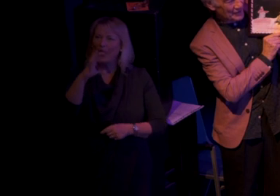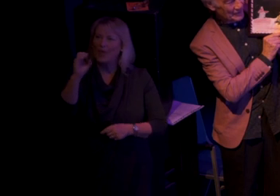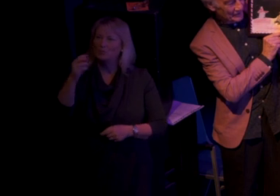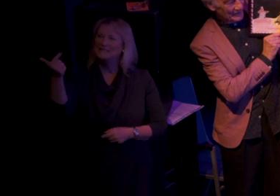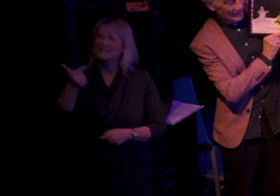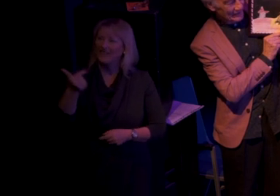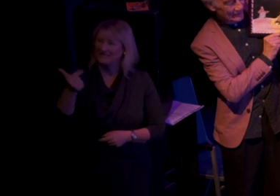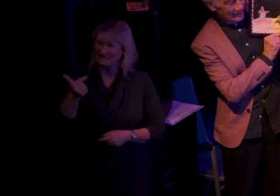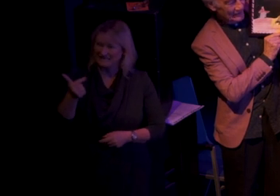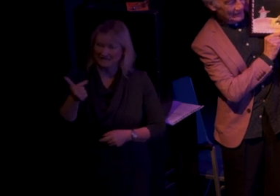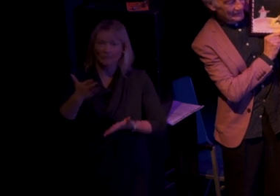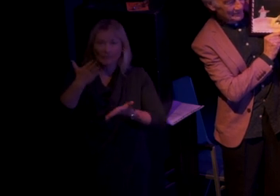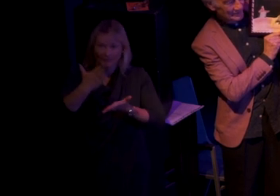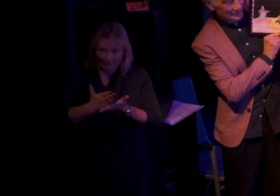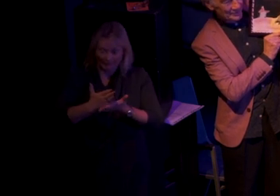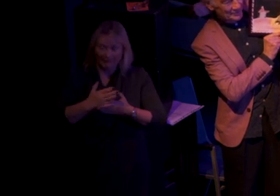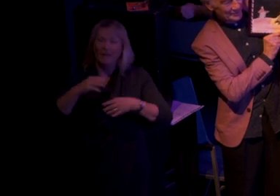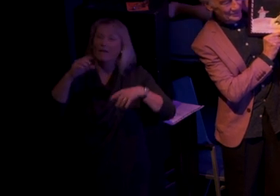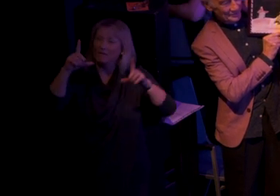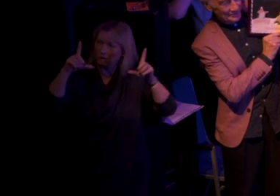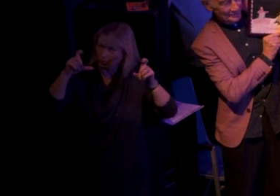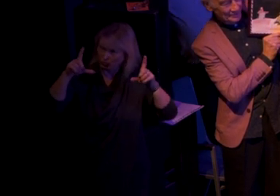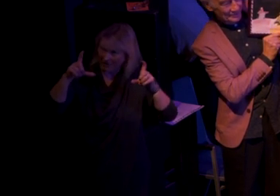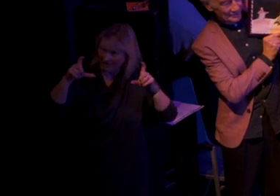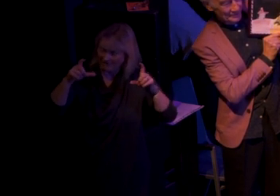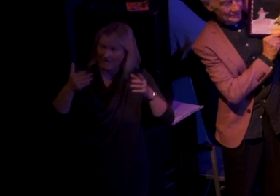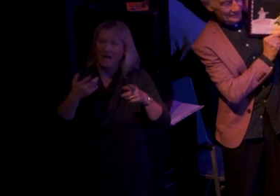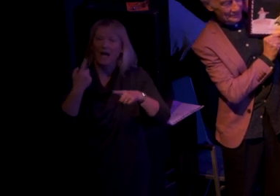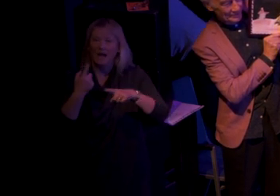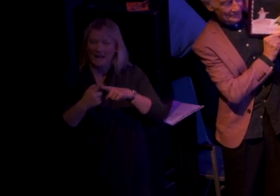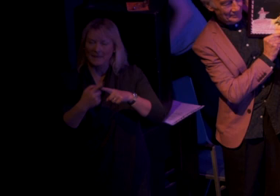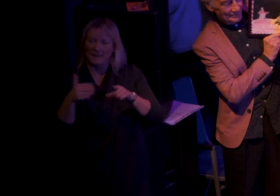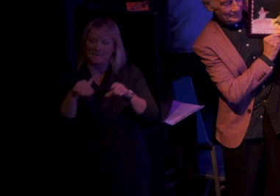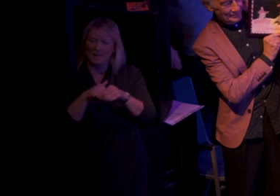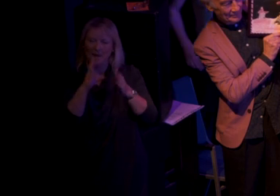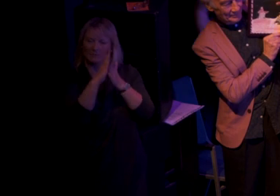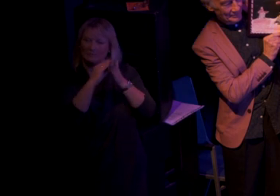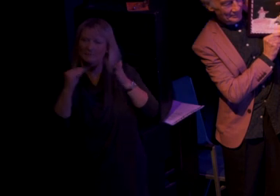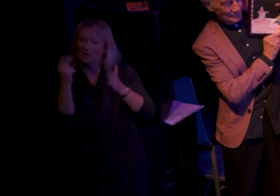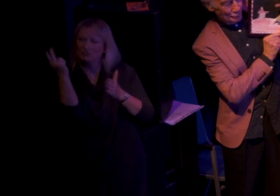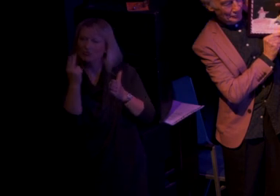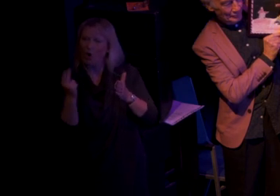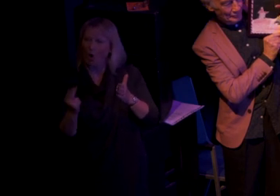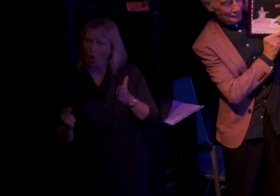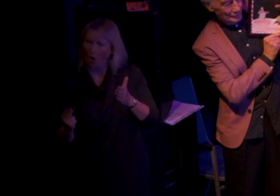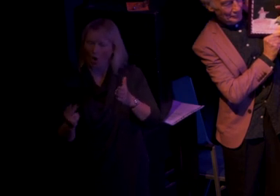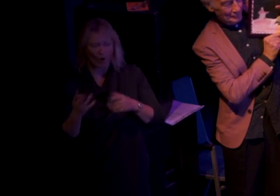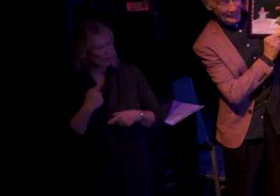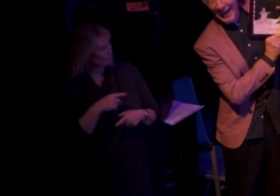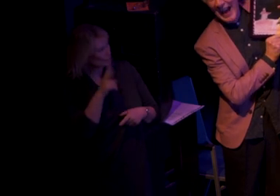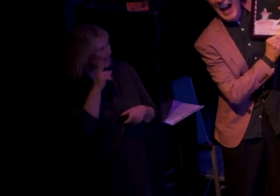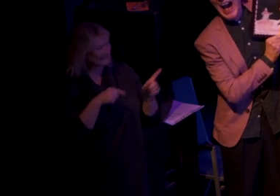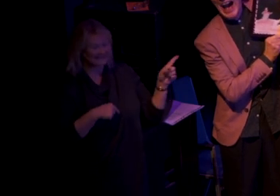2017. So it's a real picture which was photographed, and it is drawn by one of our member. And here you find the great man